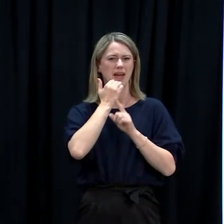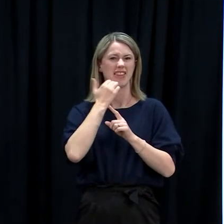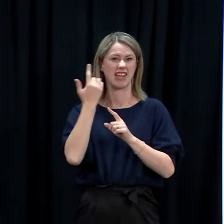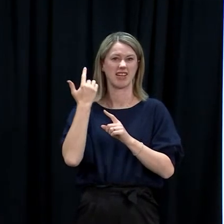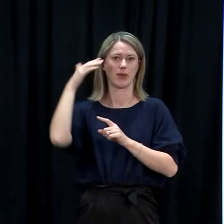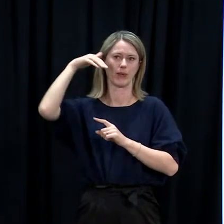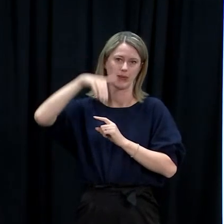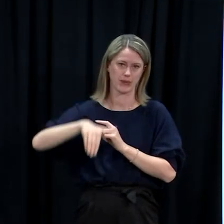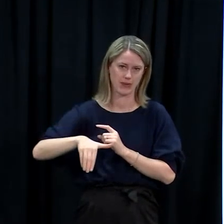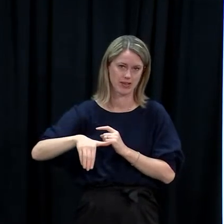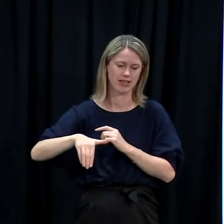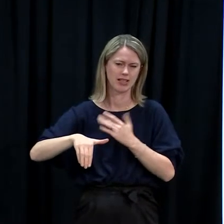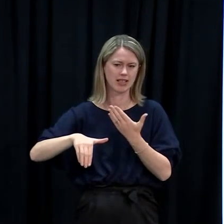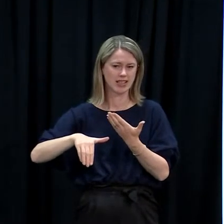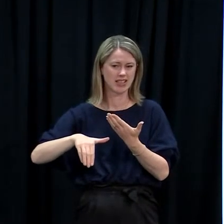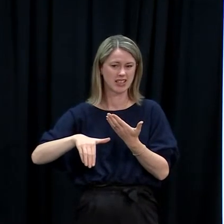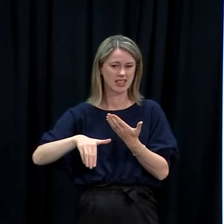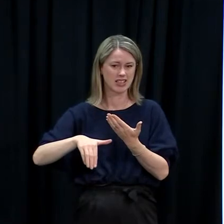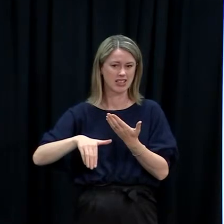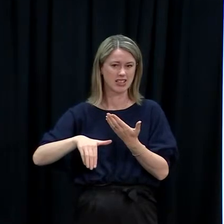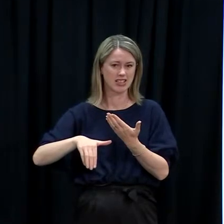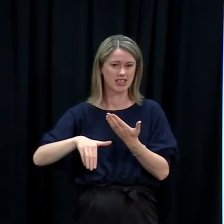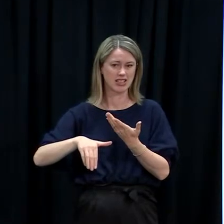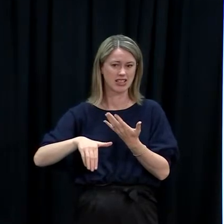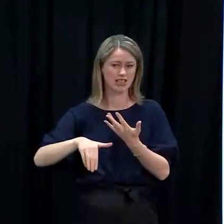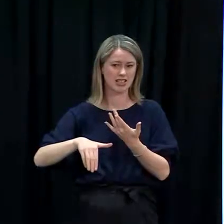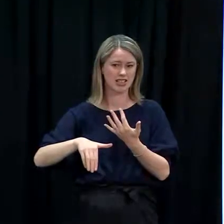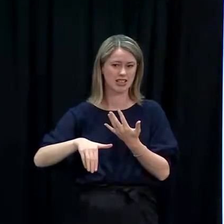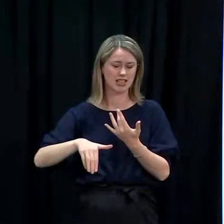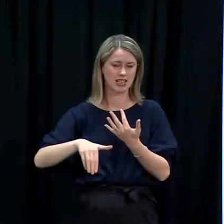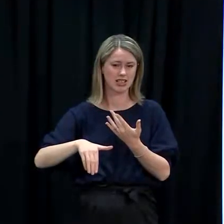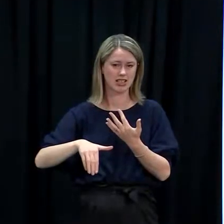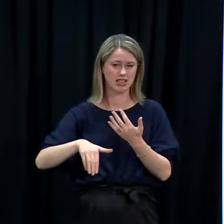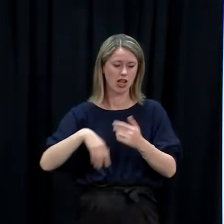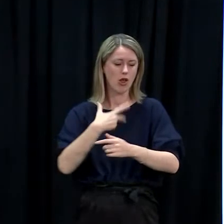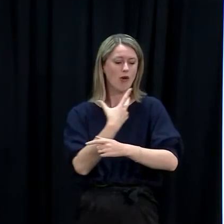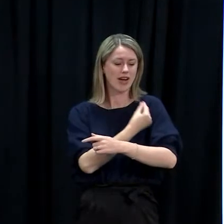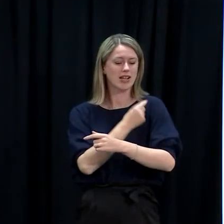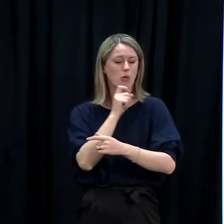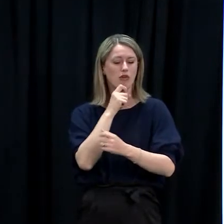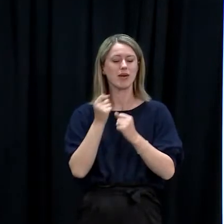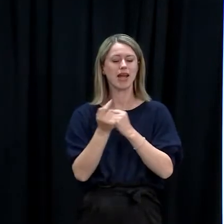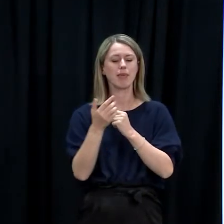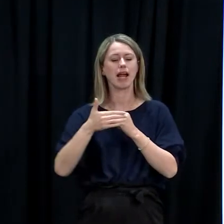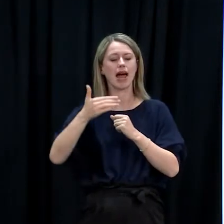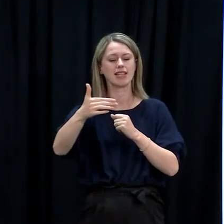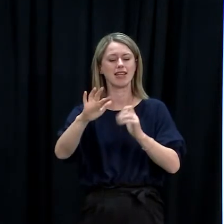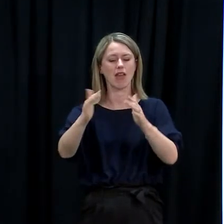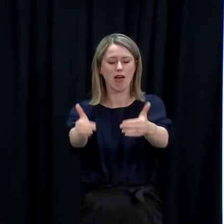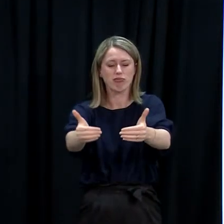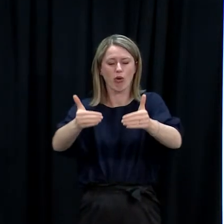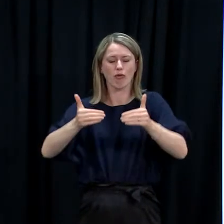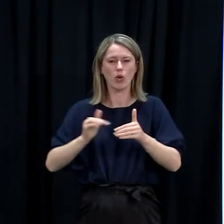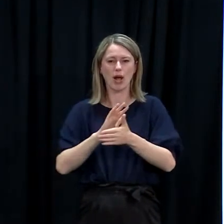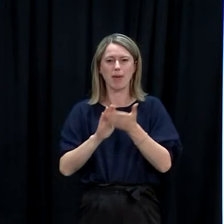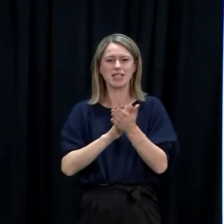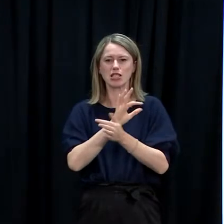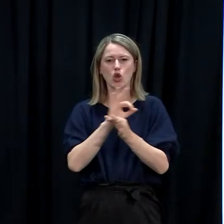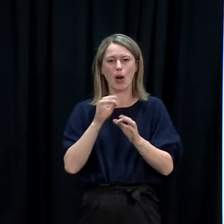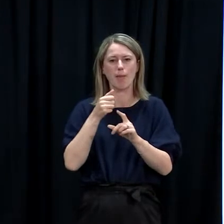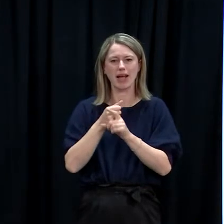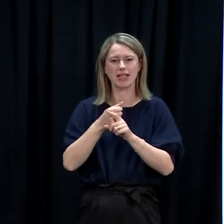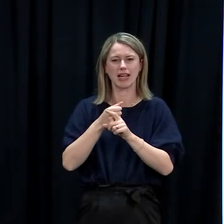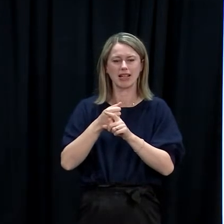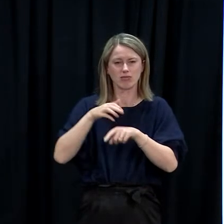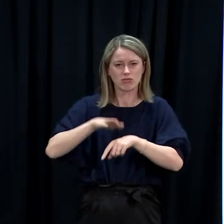dropped since then. Have you just basically brought forward vaccinations that were already going to occur, and therefore you're not seeing that momentum anymore?